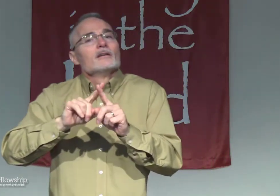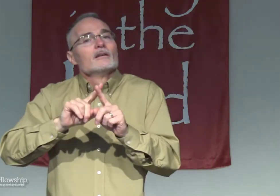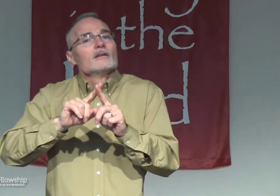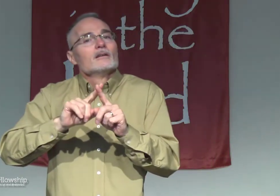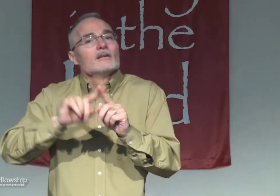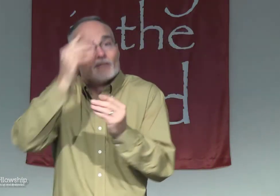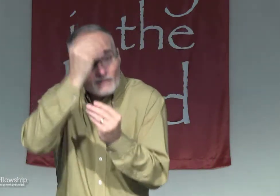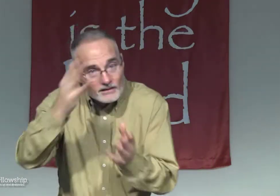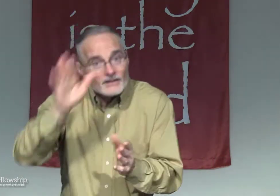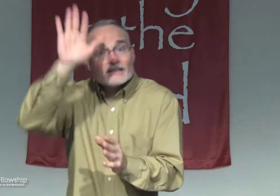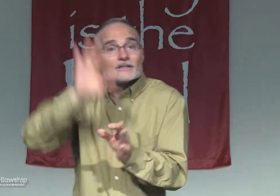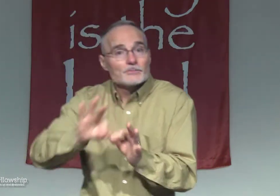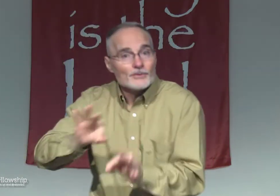possible today,